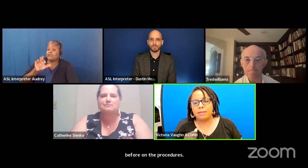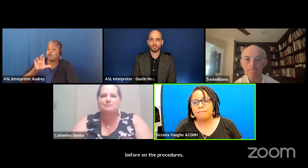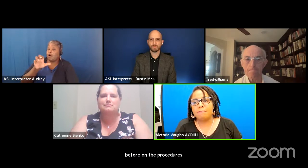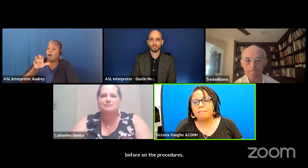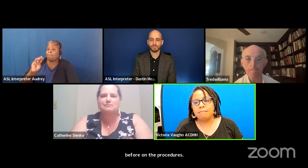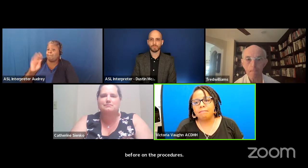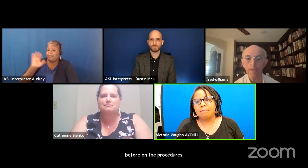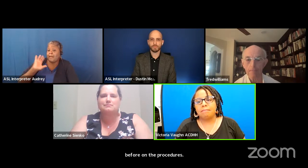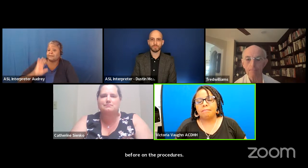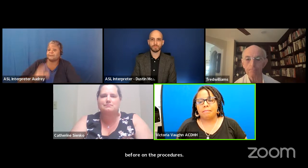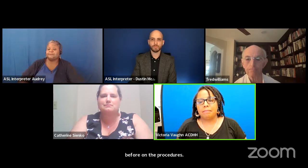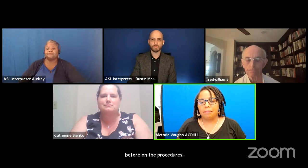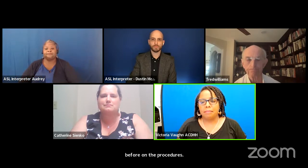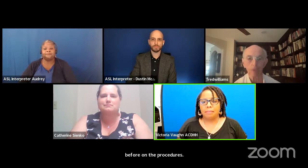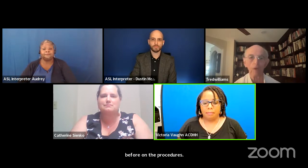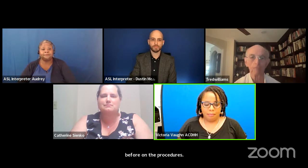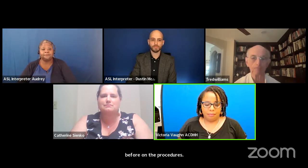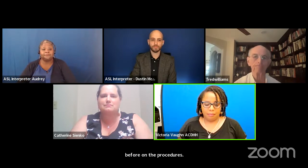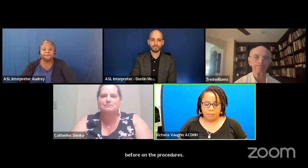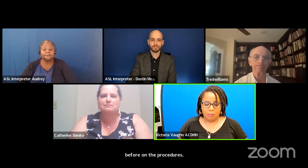past.